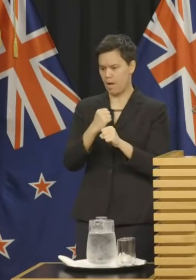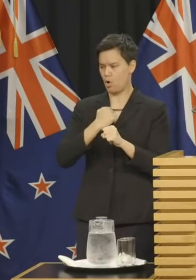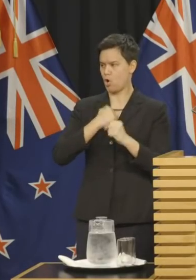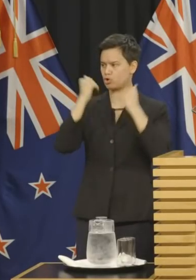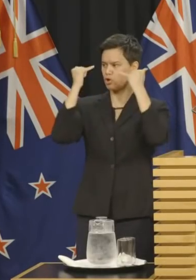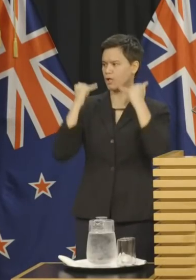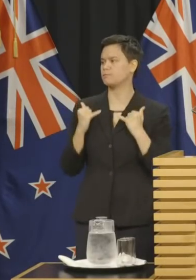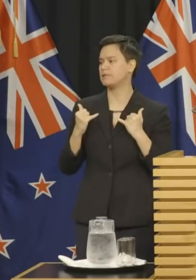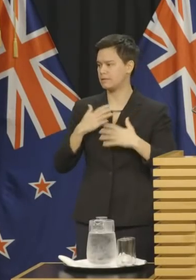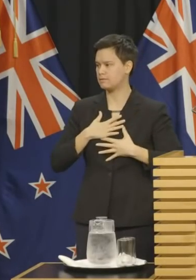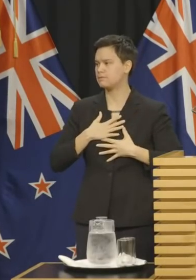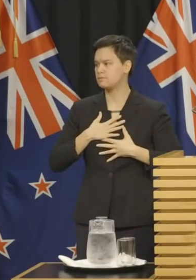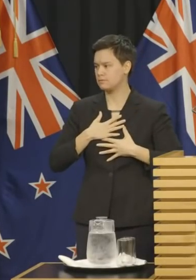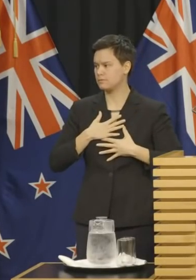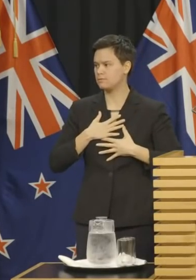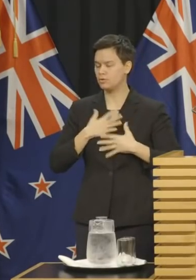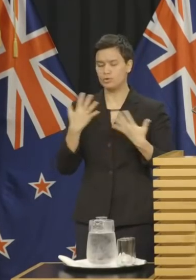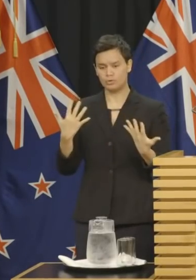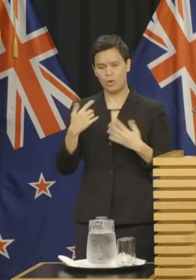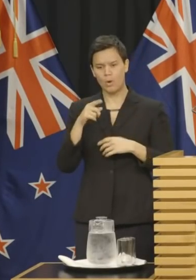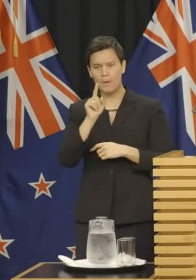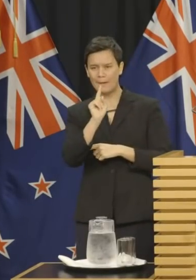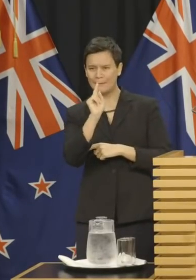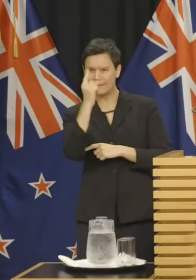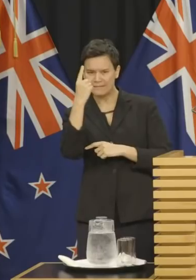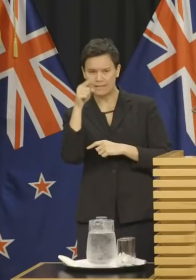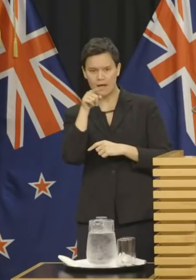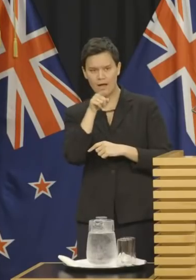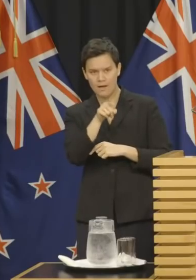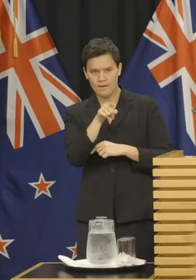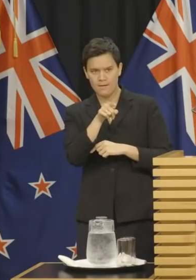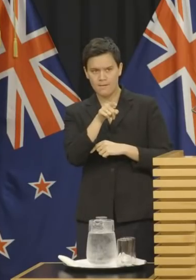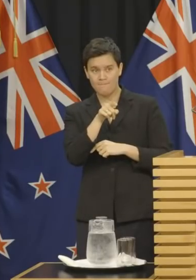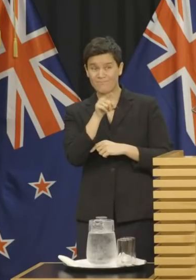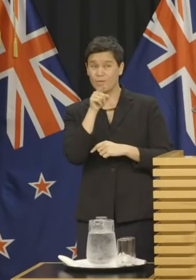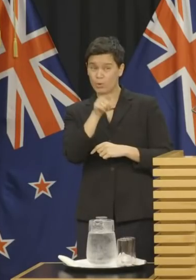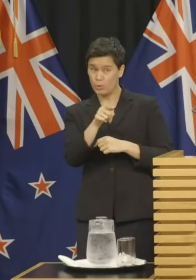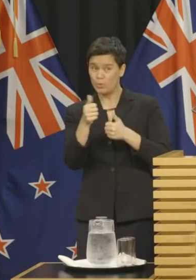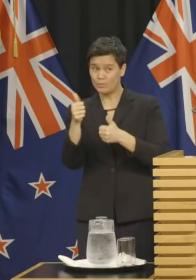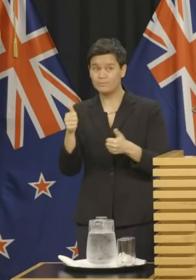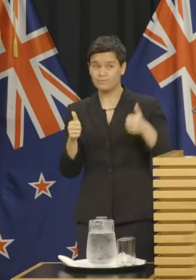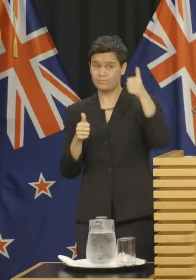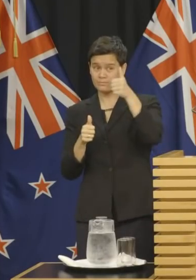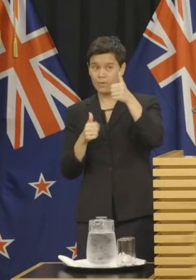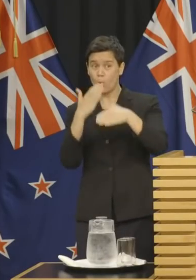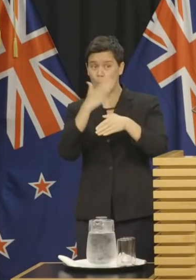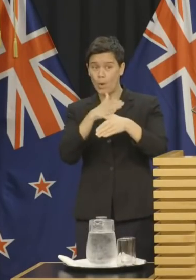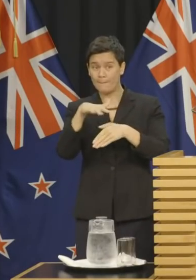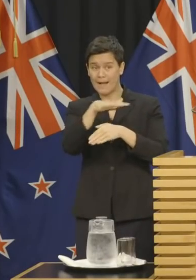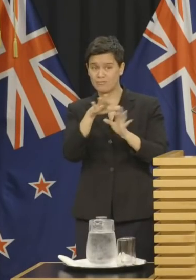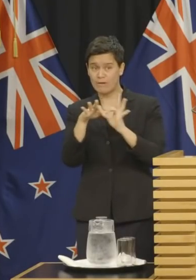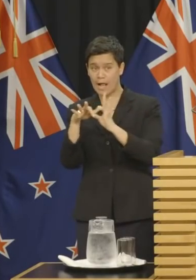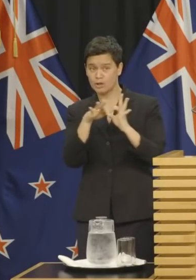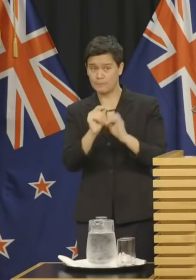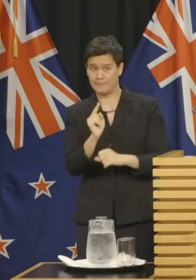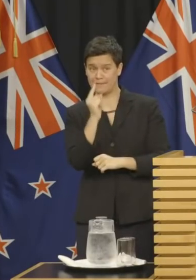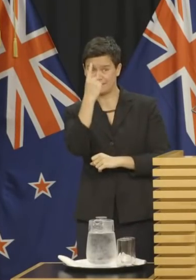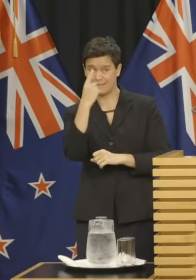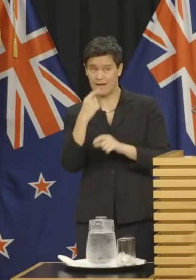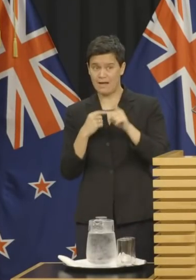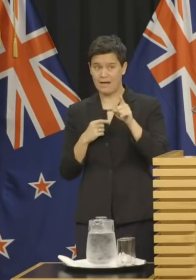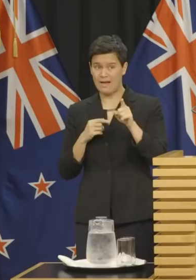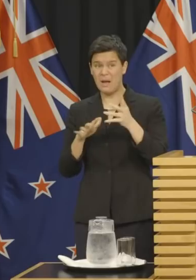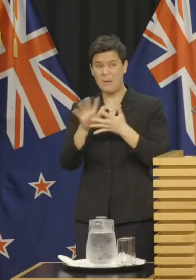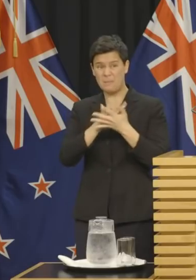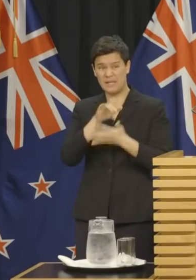I believe that the Minister is in a position where, as Minister for Workplace Relations and Safety, an ongoing lack